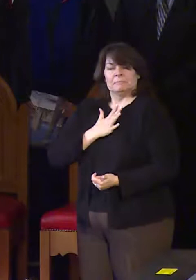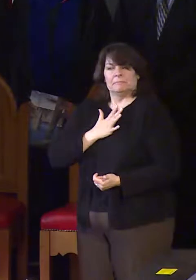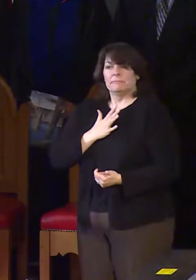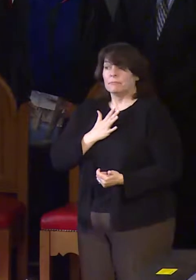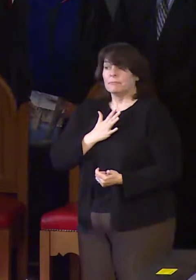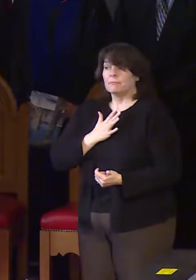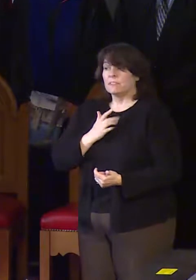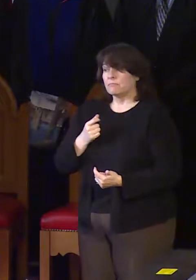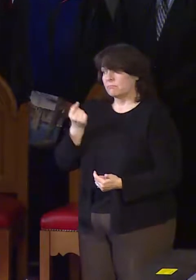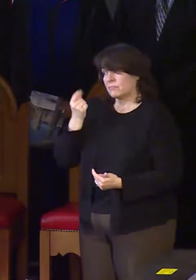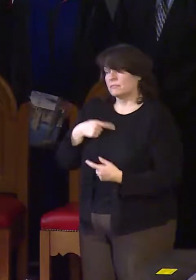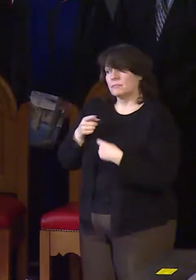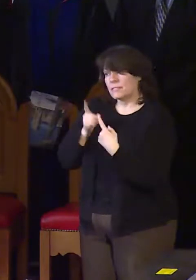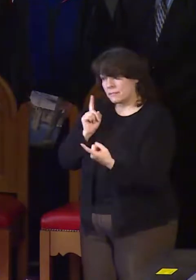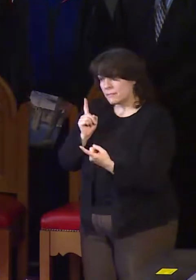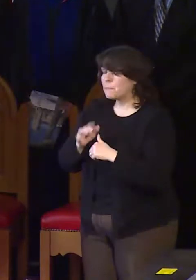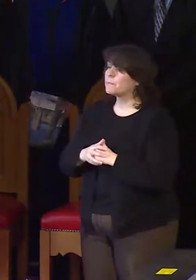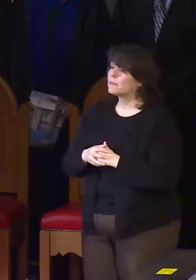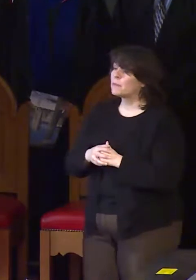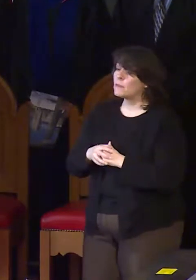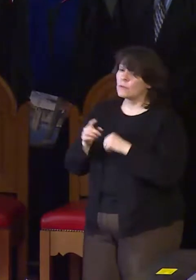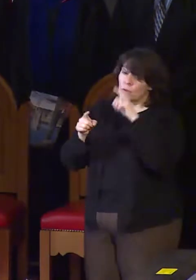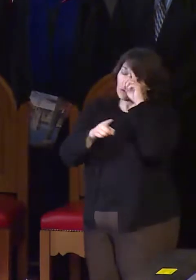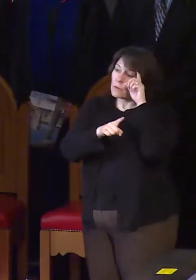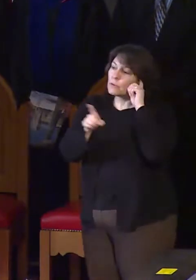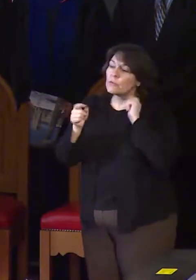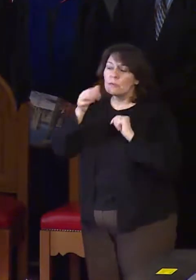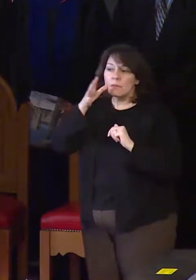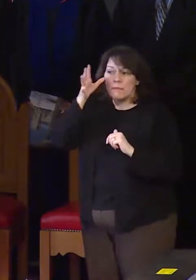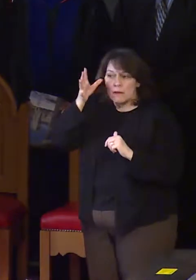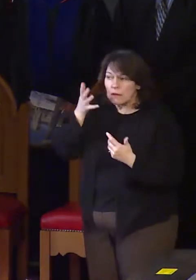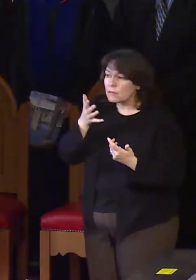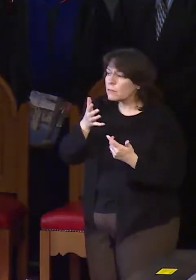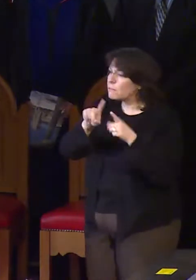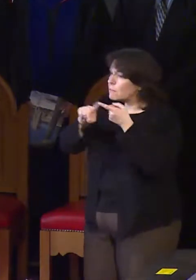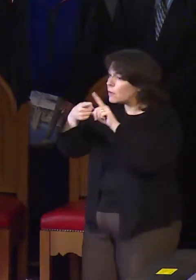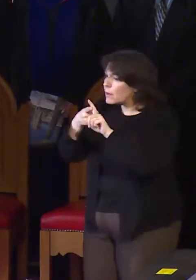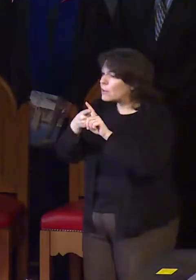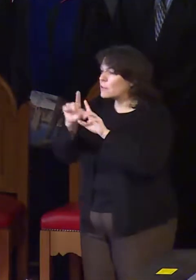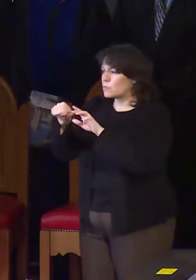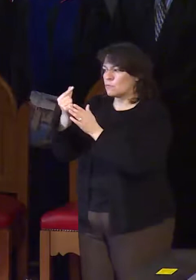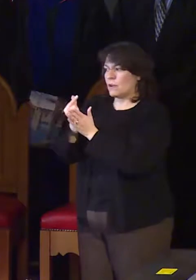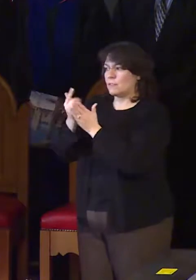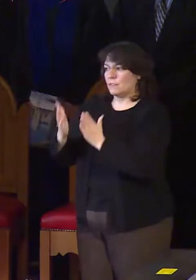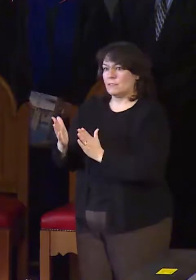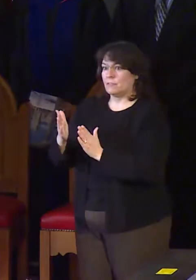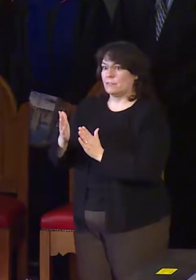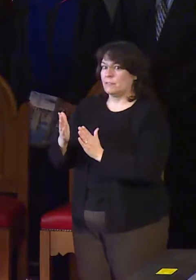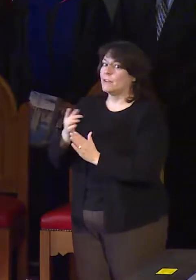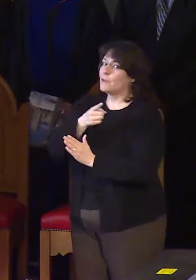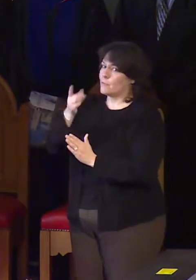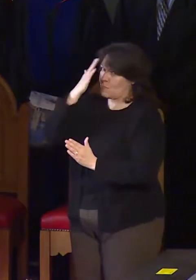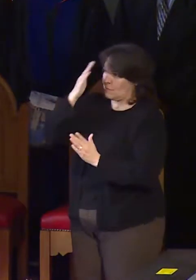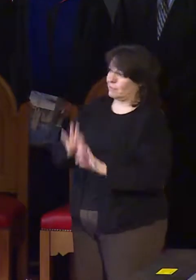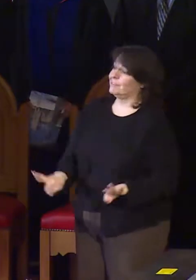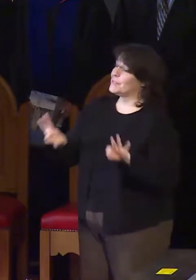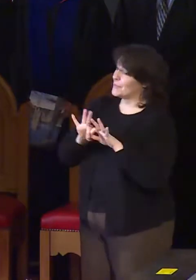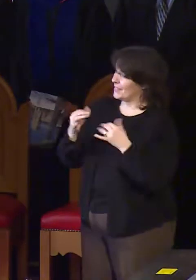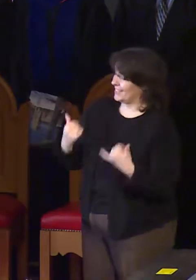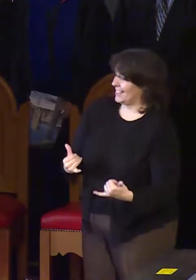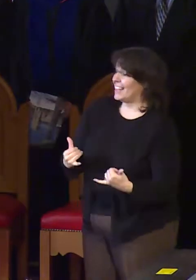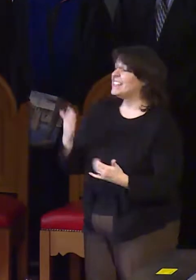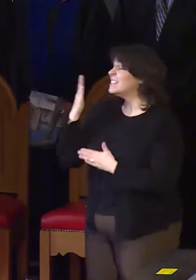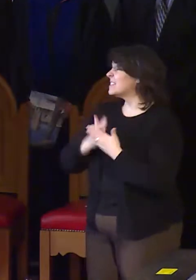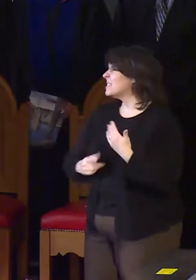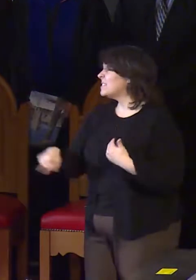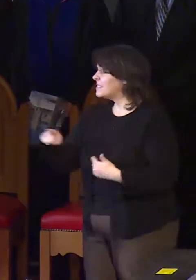disagree. If you are the parent or friend of one of these graduates, you know today is significant. Some of you may